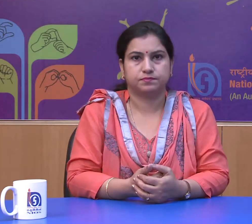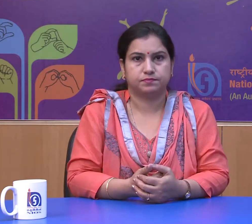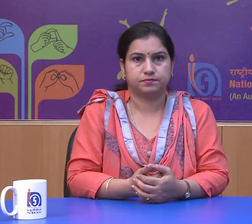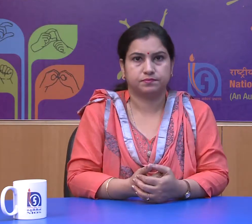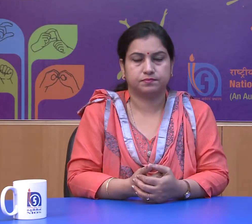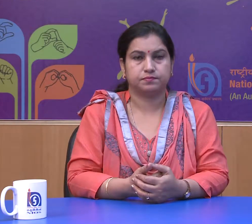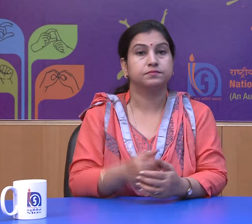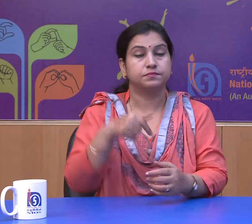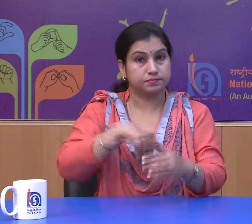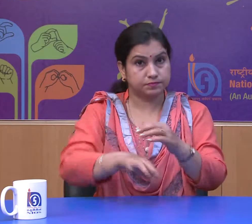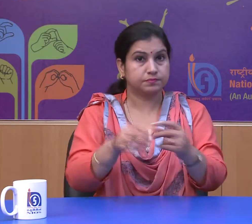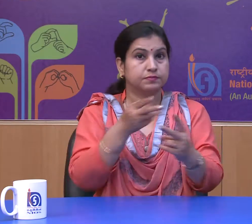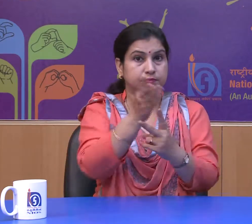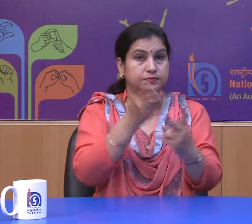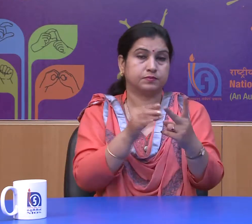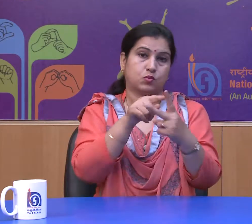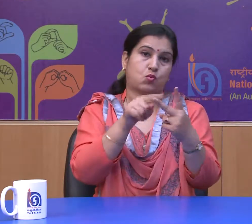There are two forms of government,